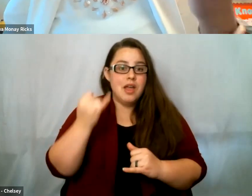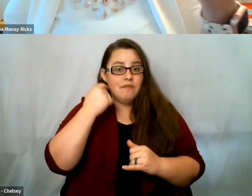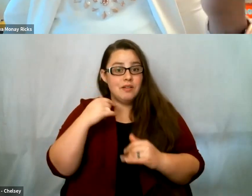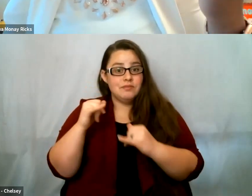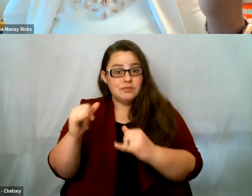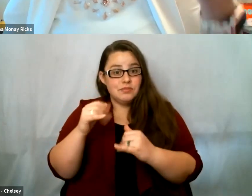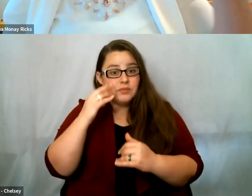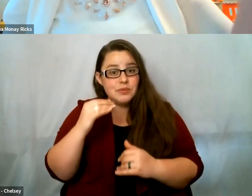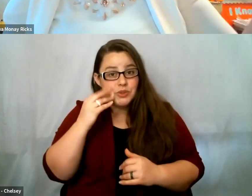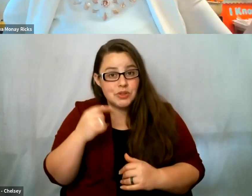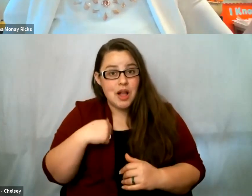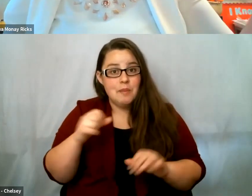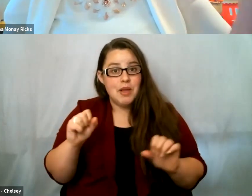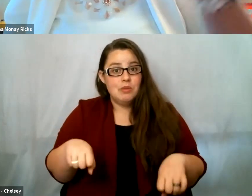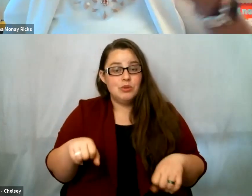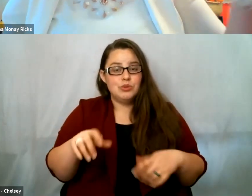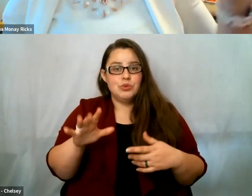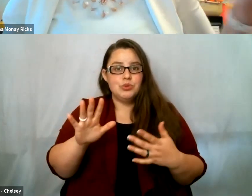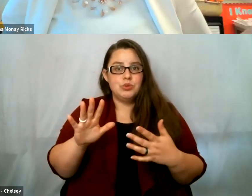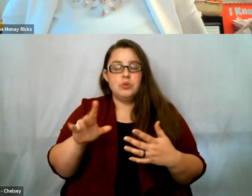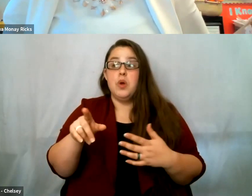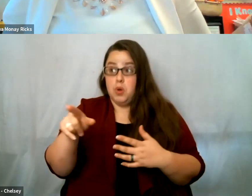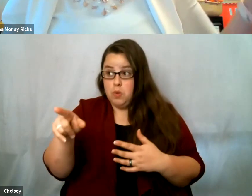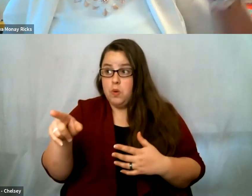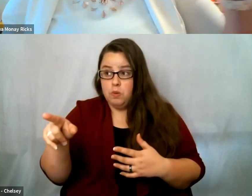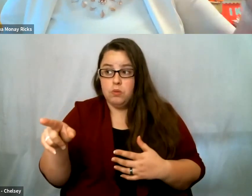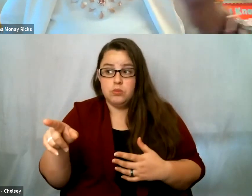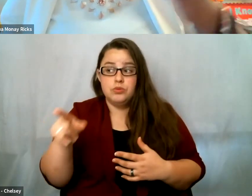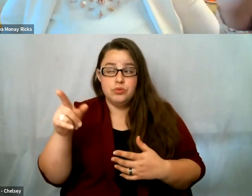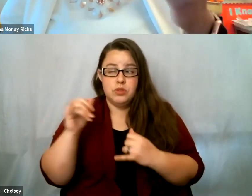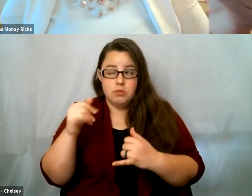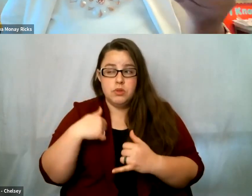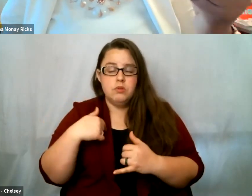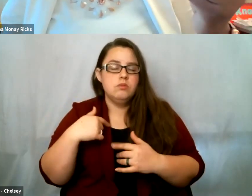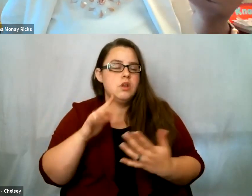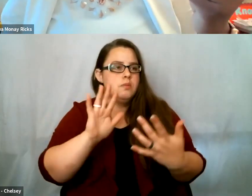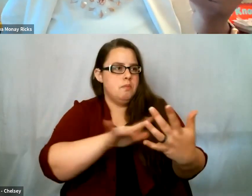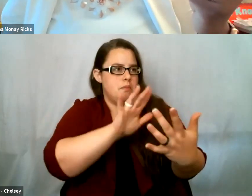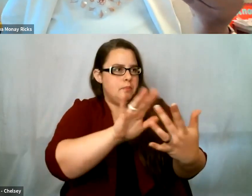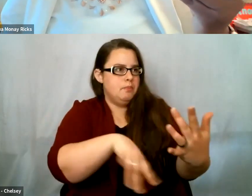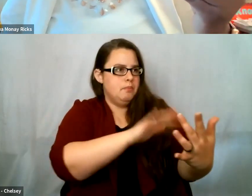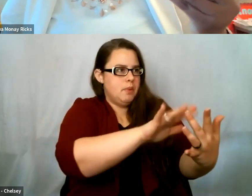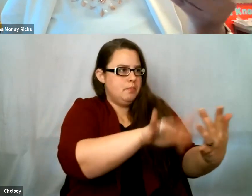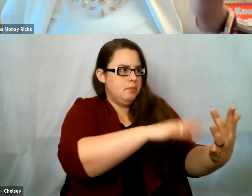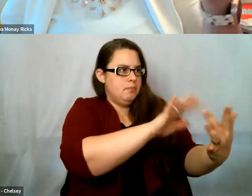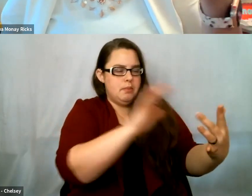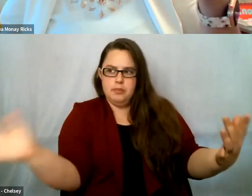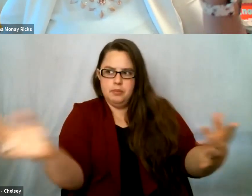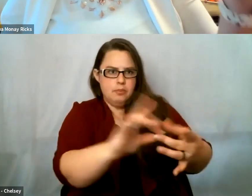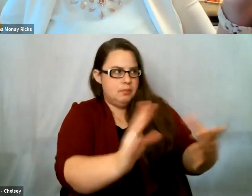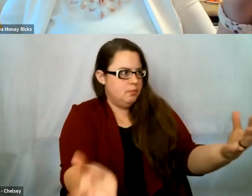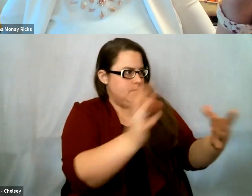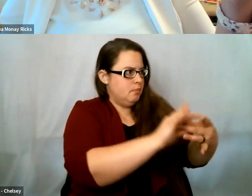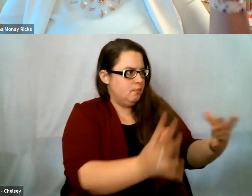able to reach out to other resources and connect you to people who